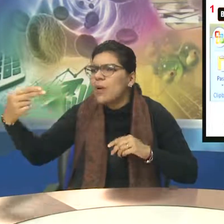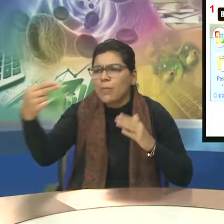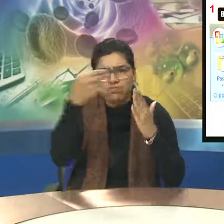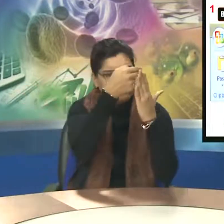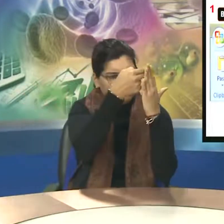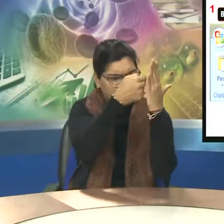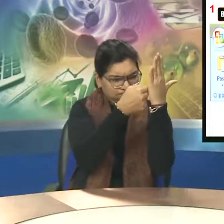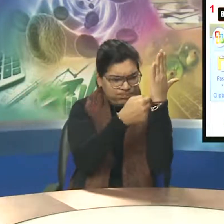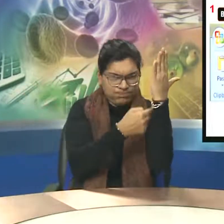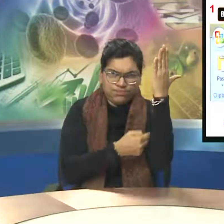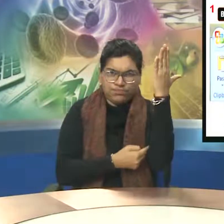Fifth,